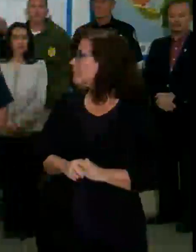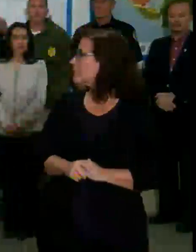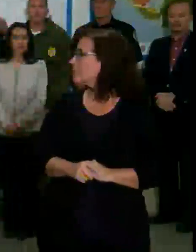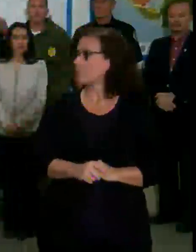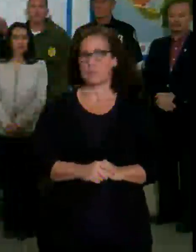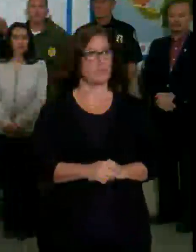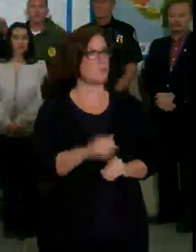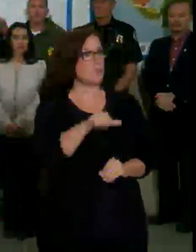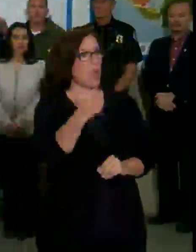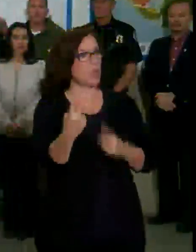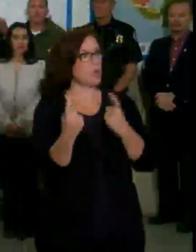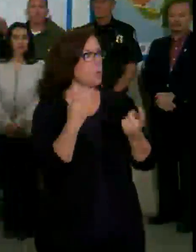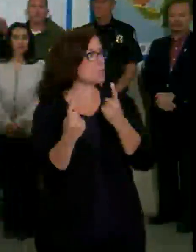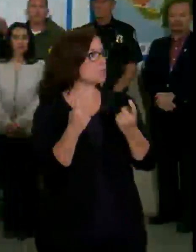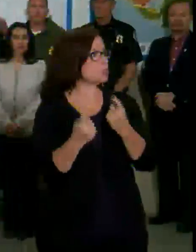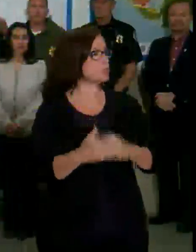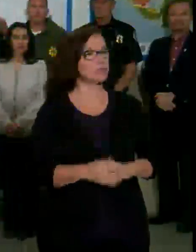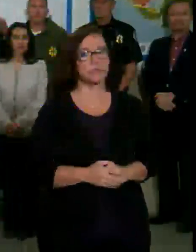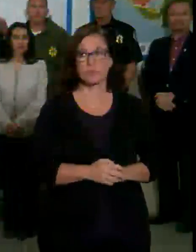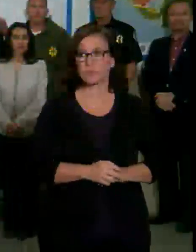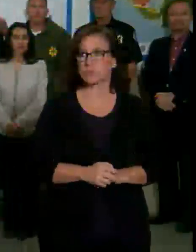yeah. Any additional questions this evening?